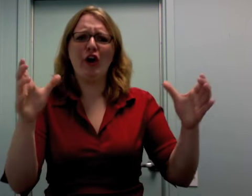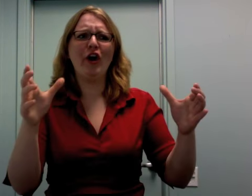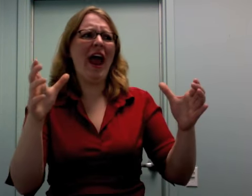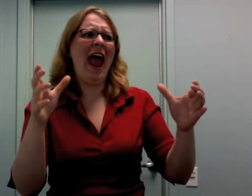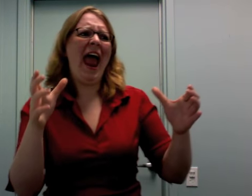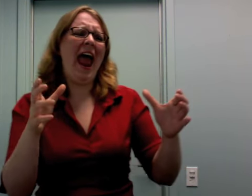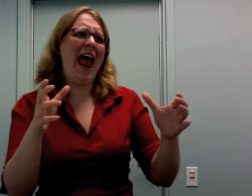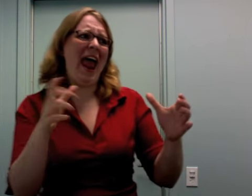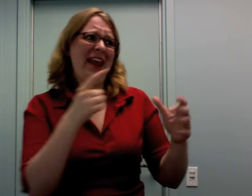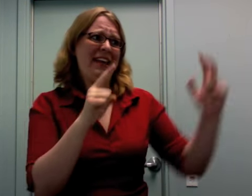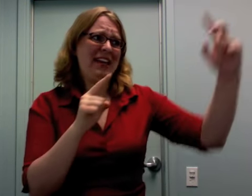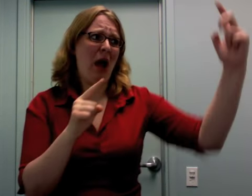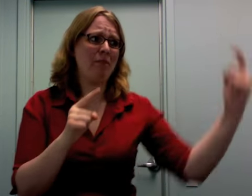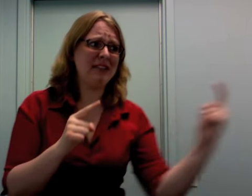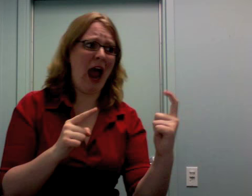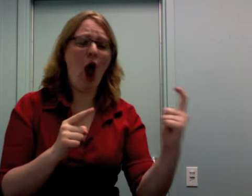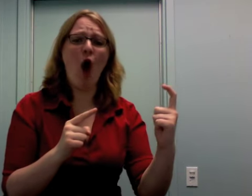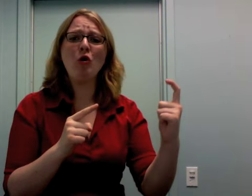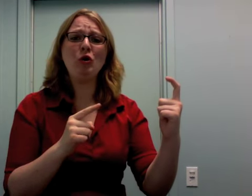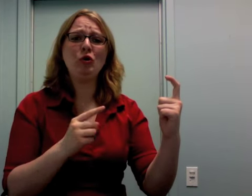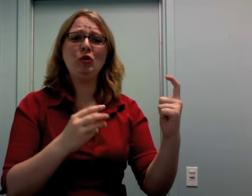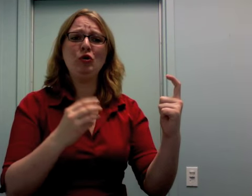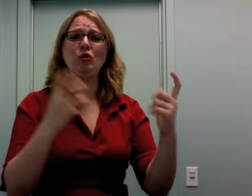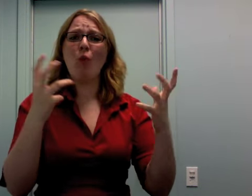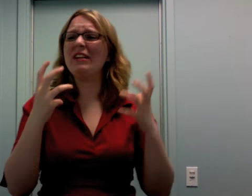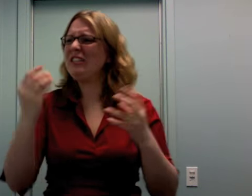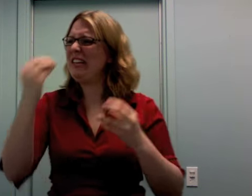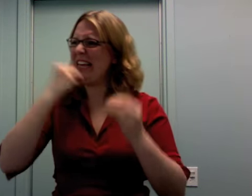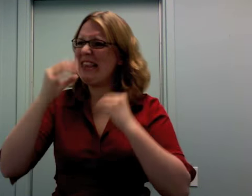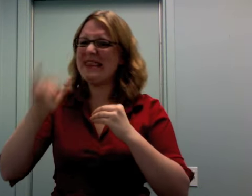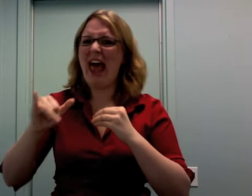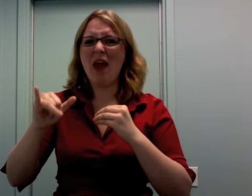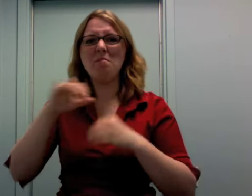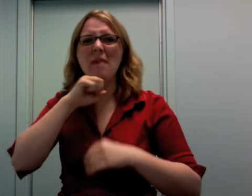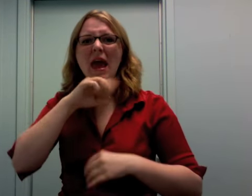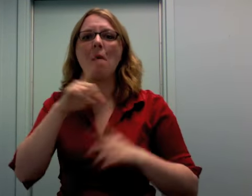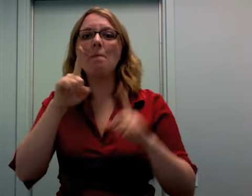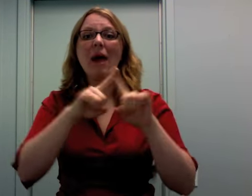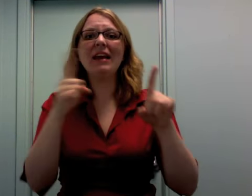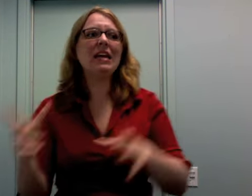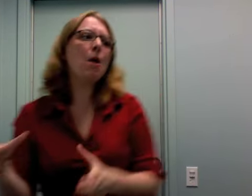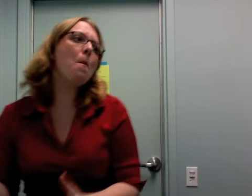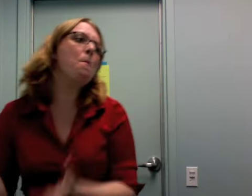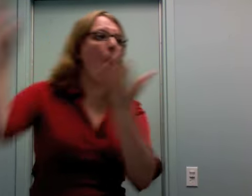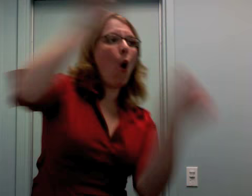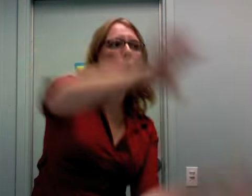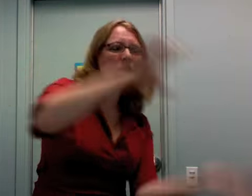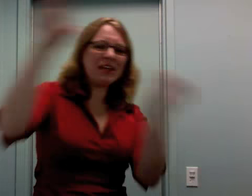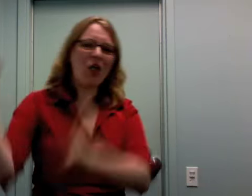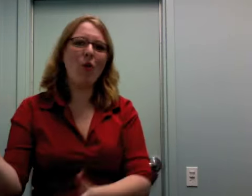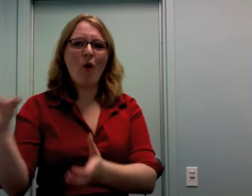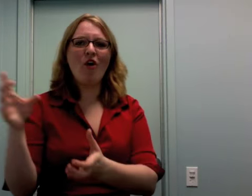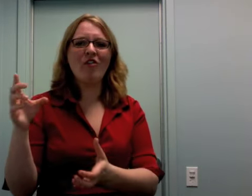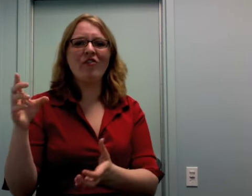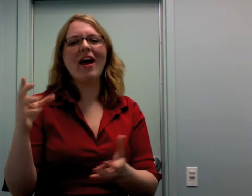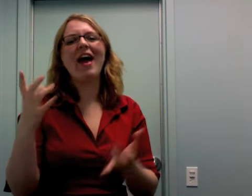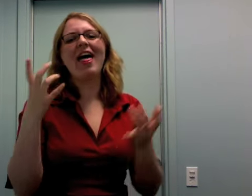the third little pig lives happily ever after. All right, now let's think about those